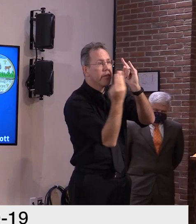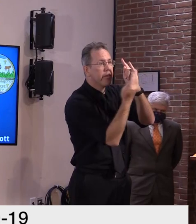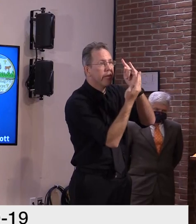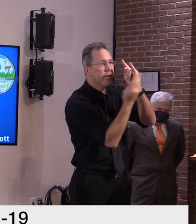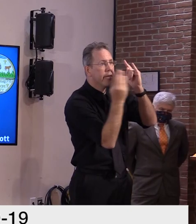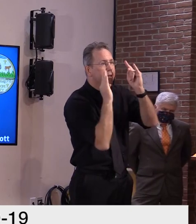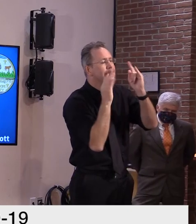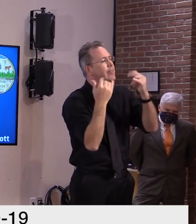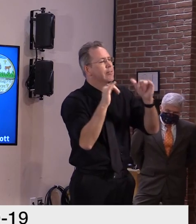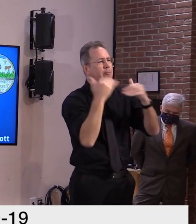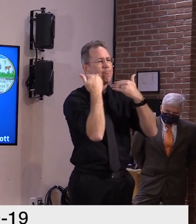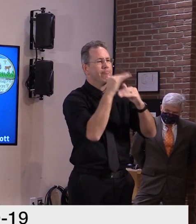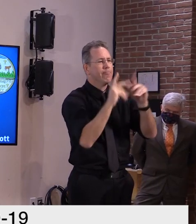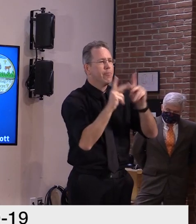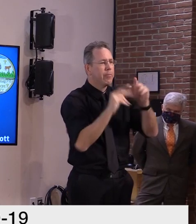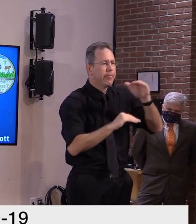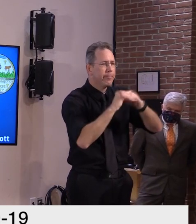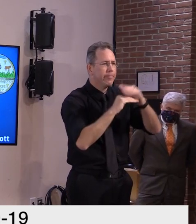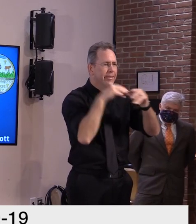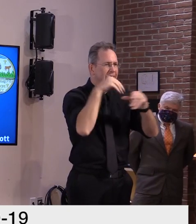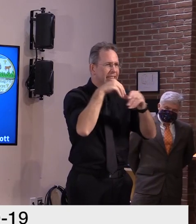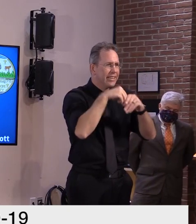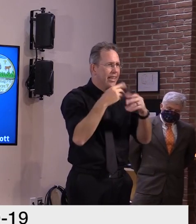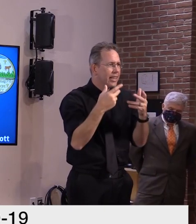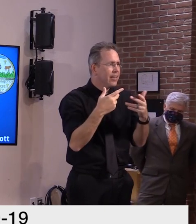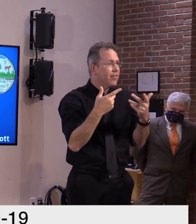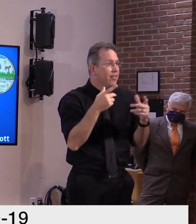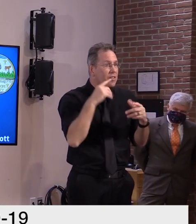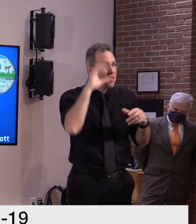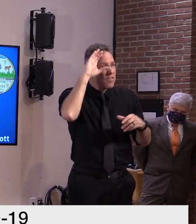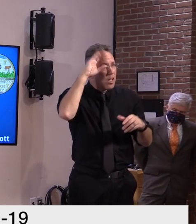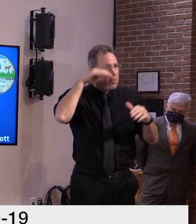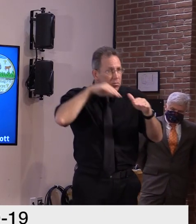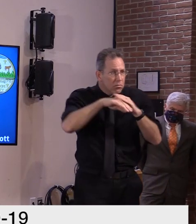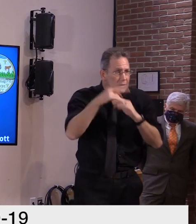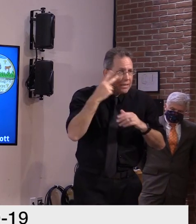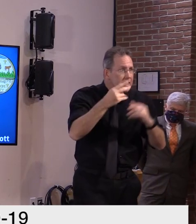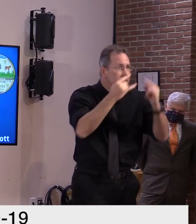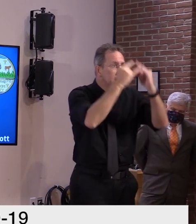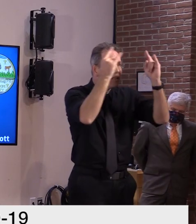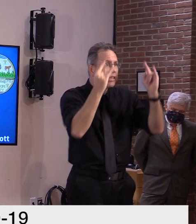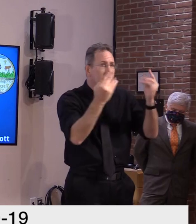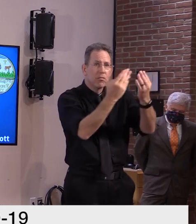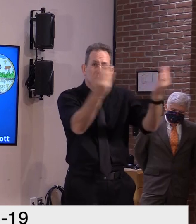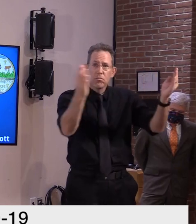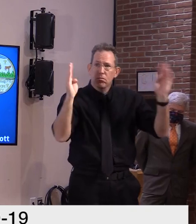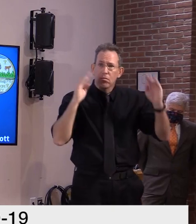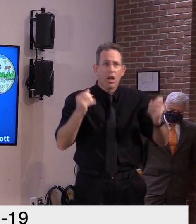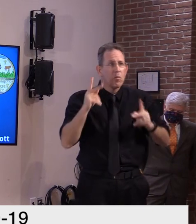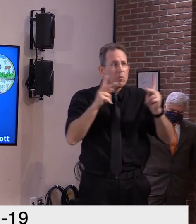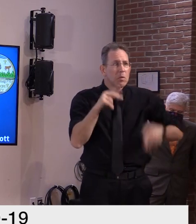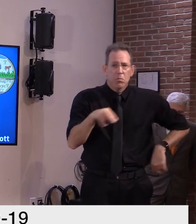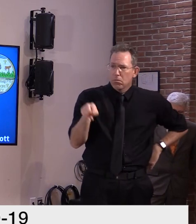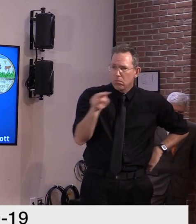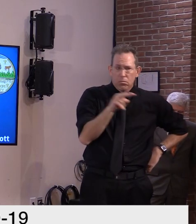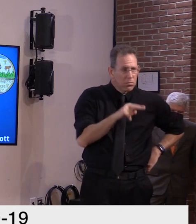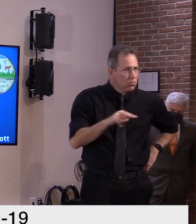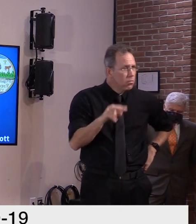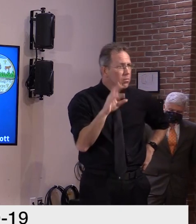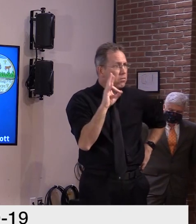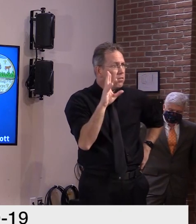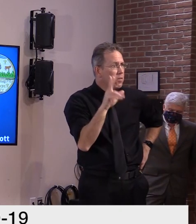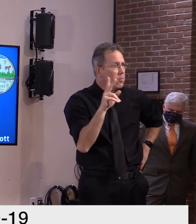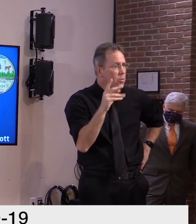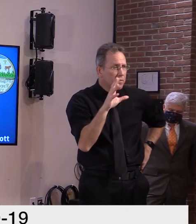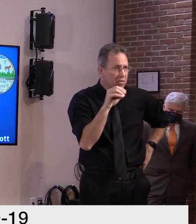asterisk of no more than 50% of your fire occupancy of that outdoor space. If a ski lodge is operating as a restaurant,